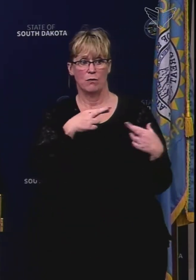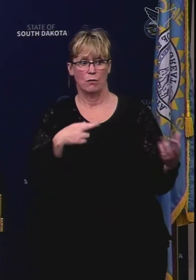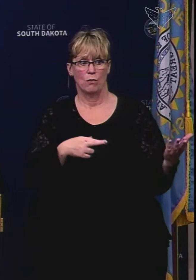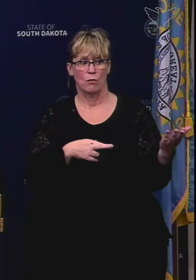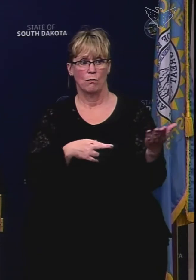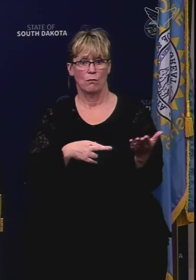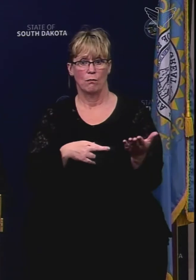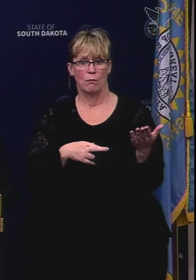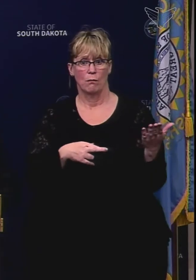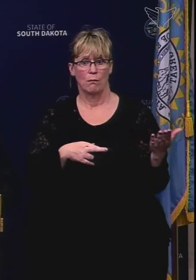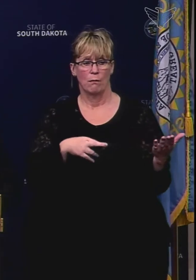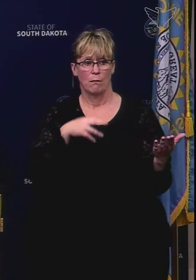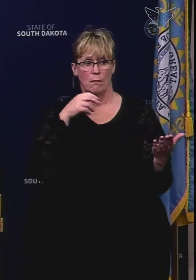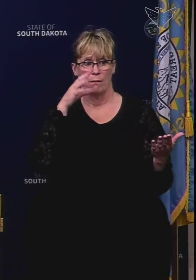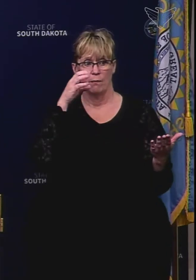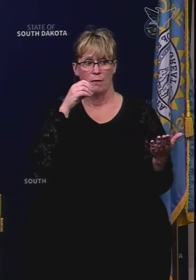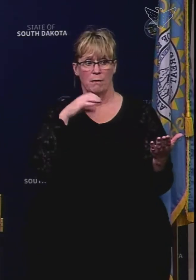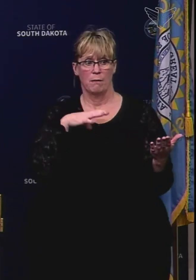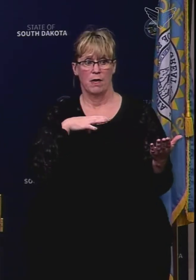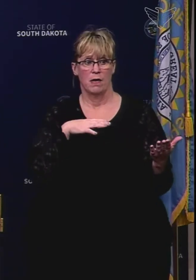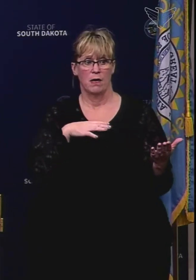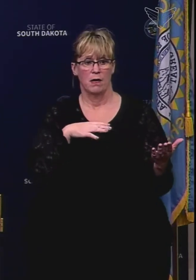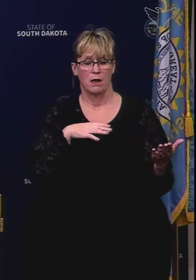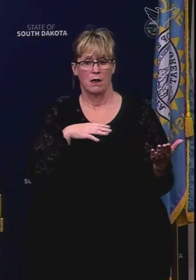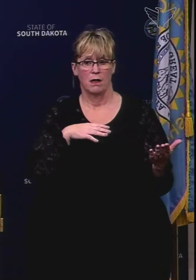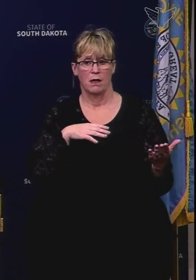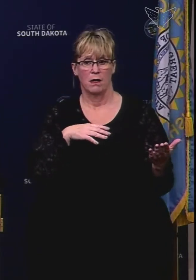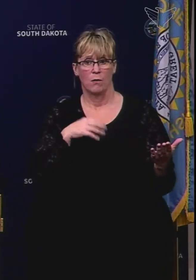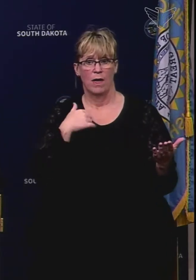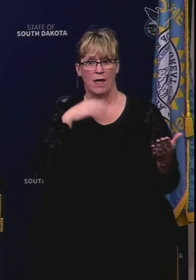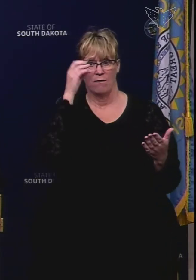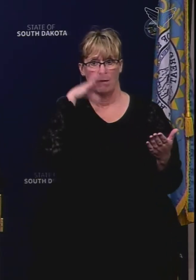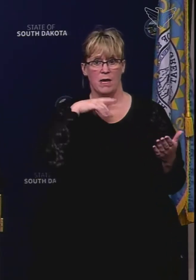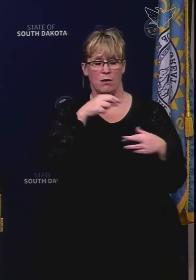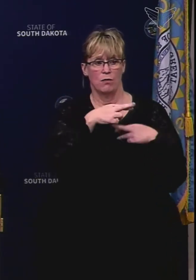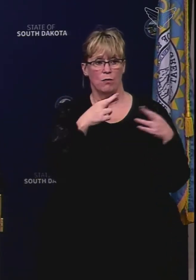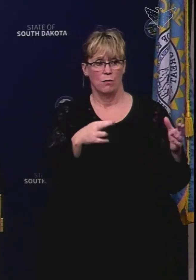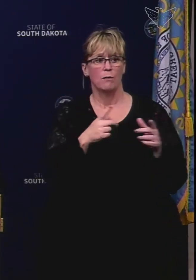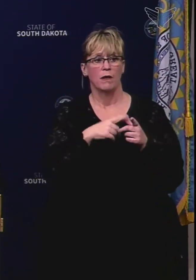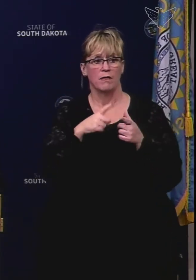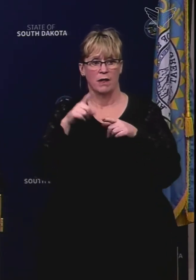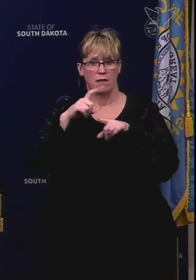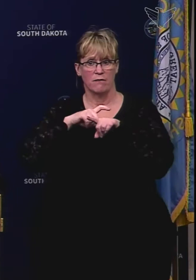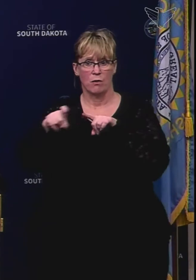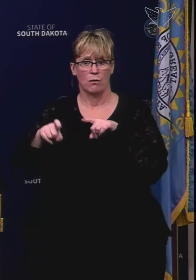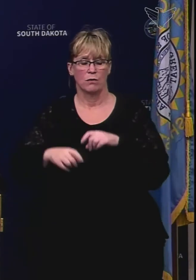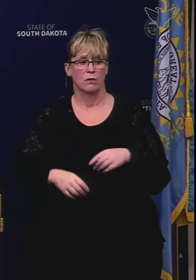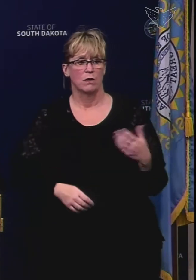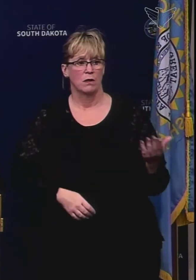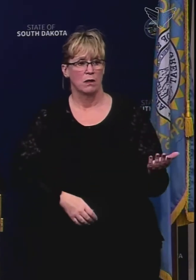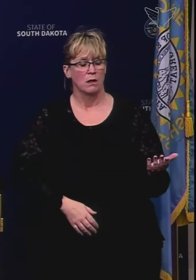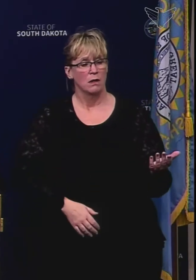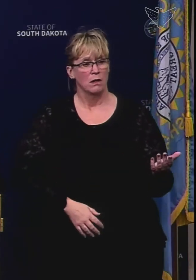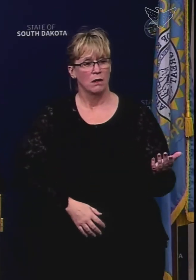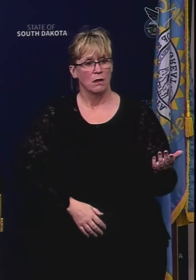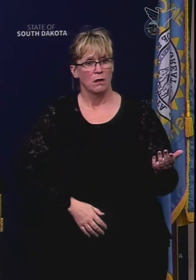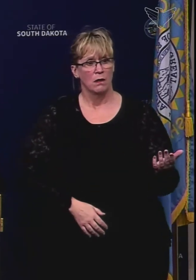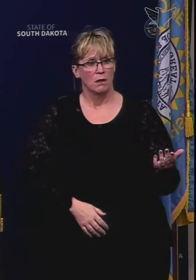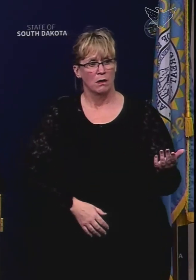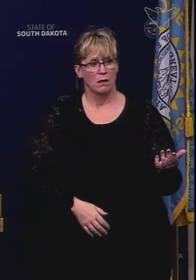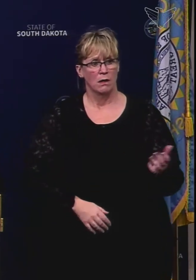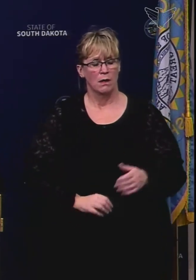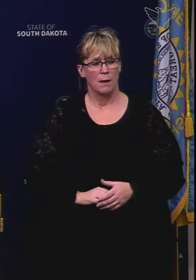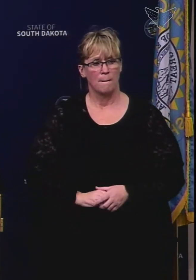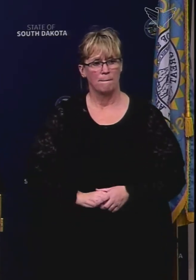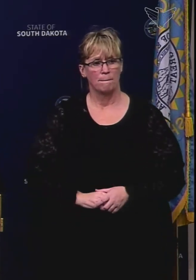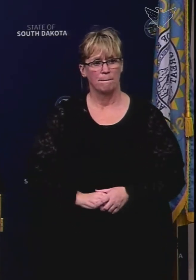Benjamin Chase with the Plainsman in Huron. We're going to go to Casey in the room here, and then we'll go to the phone. Can you